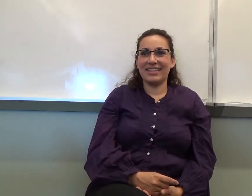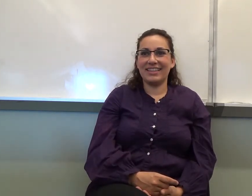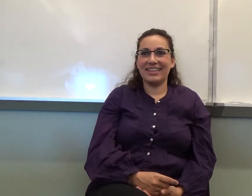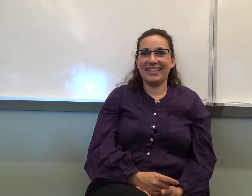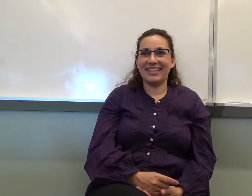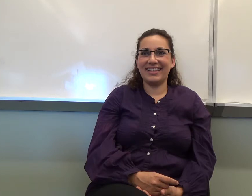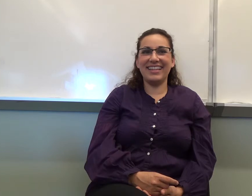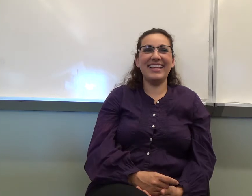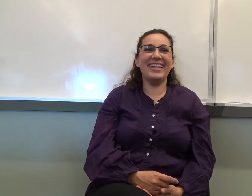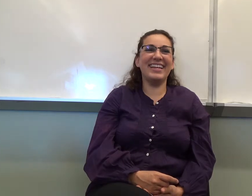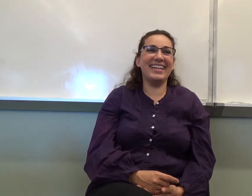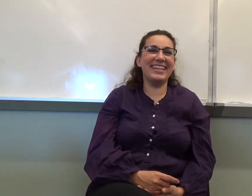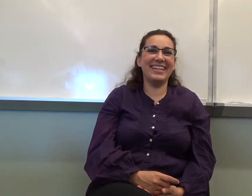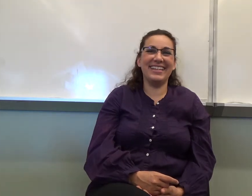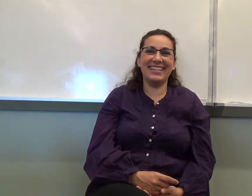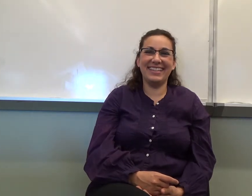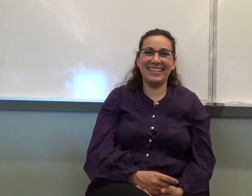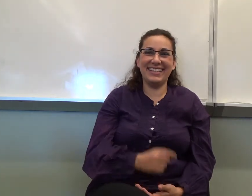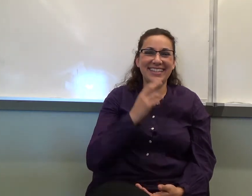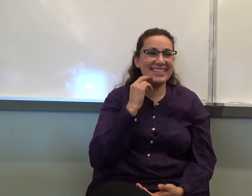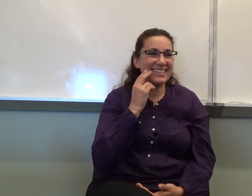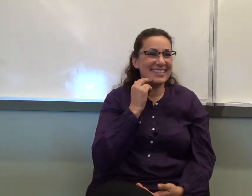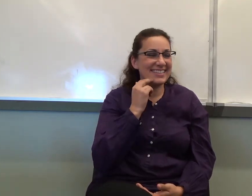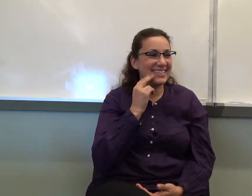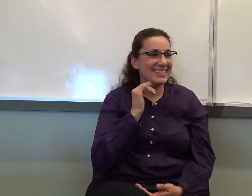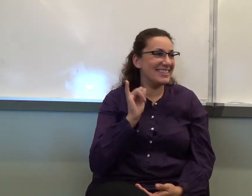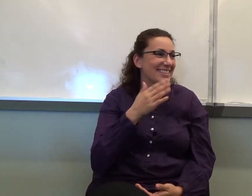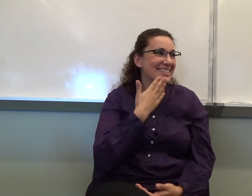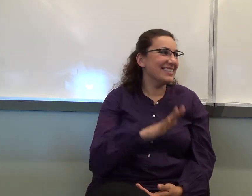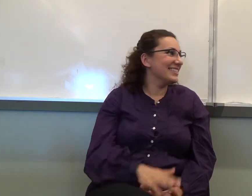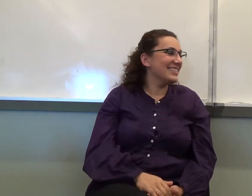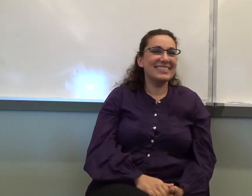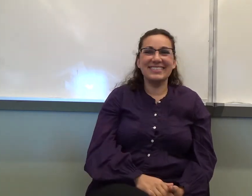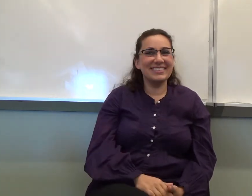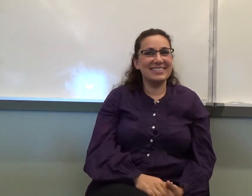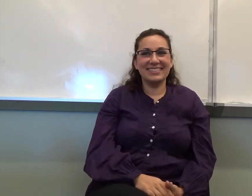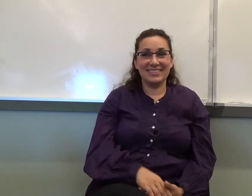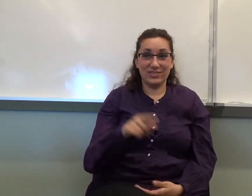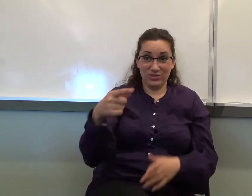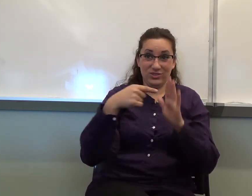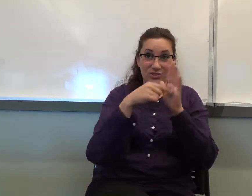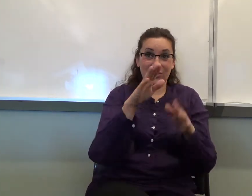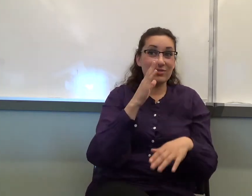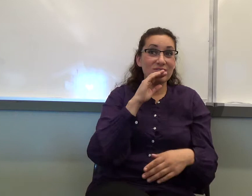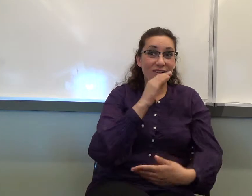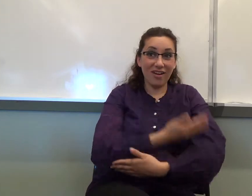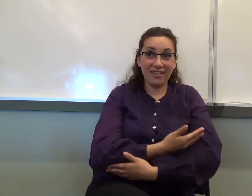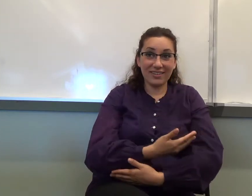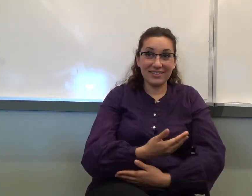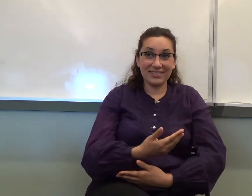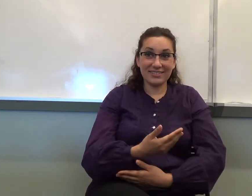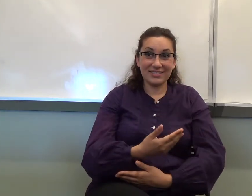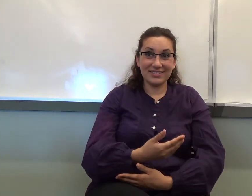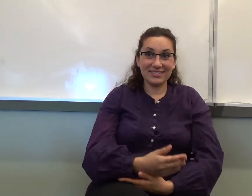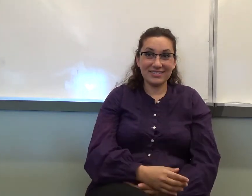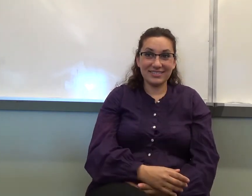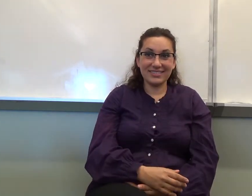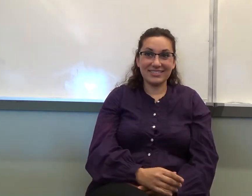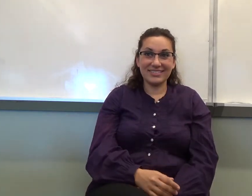be in decimal, into percent. So if we divide this side by 60, we have